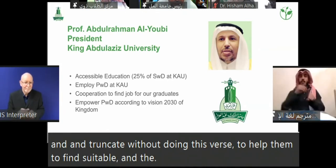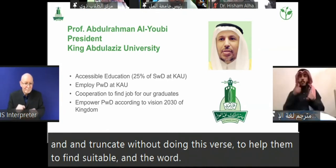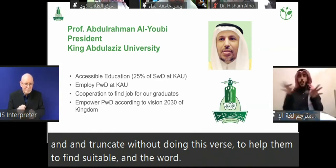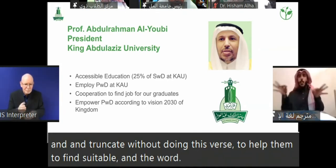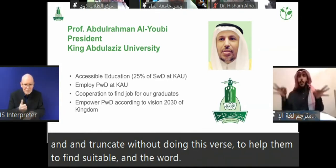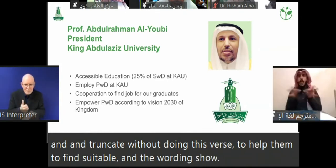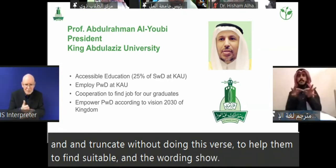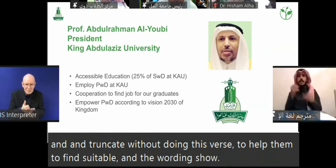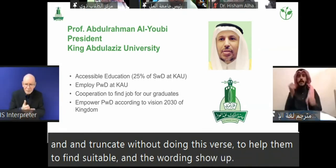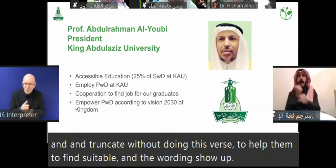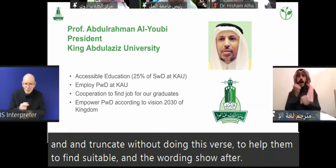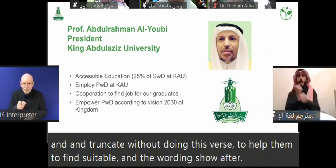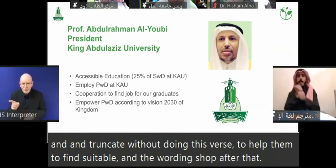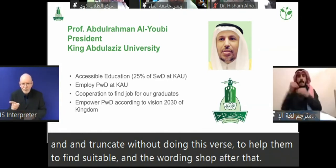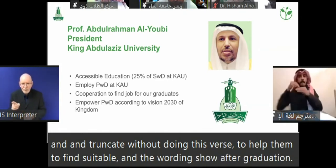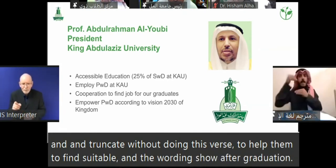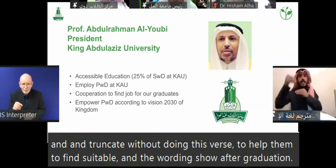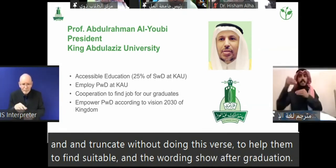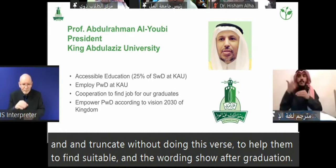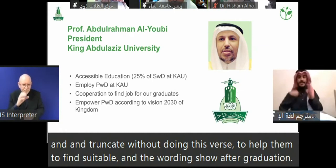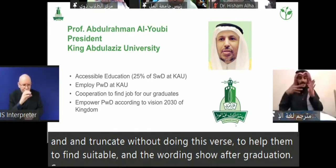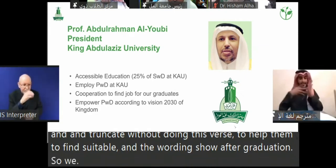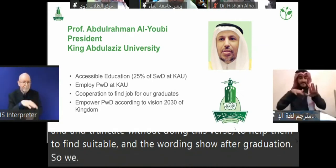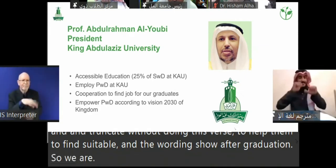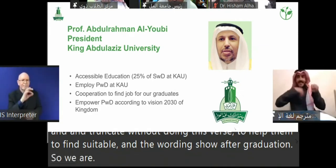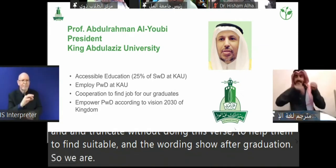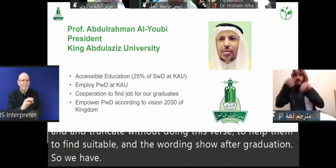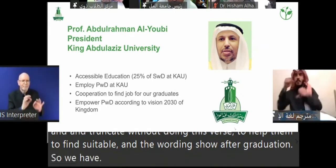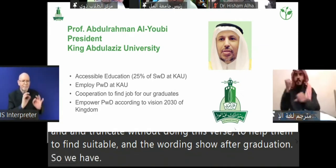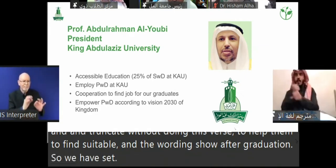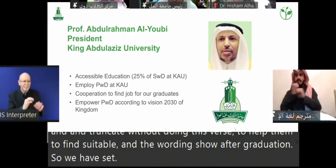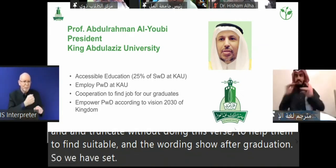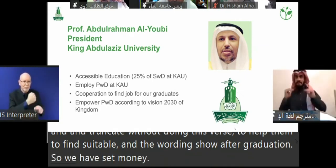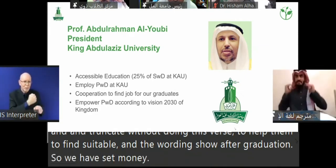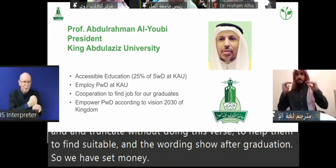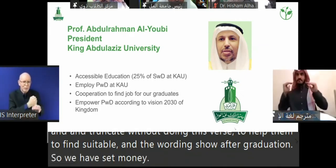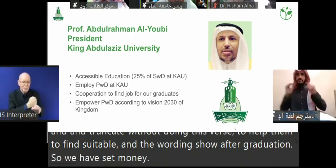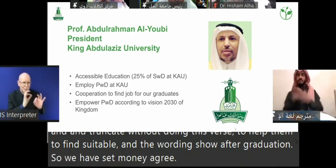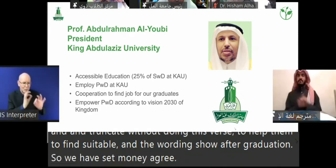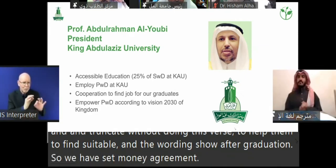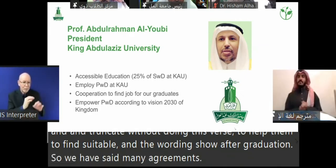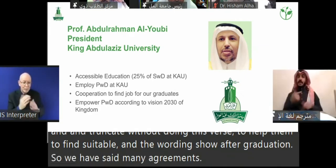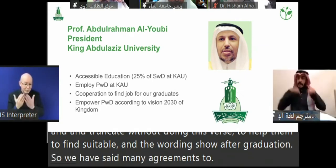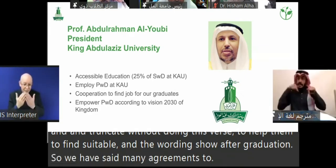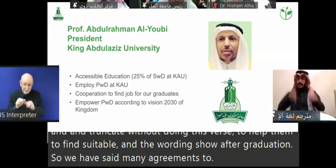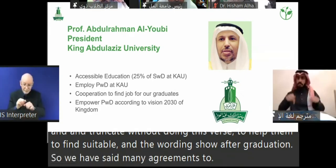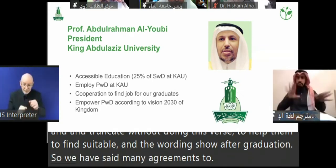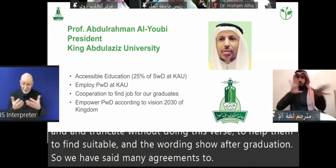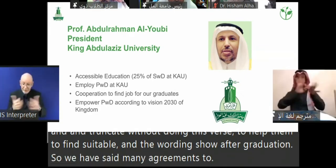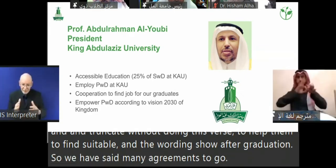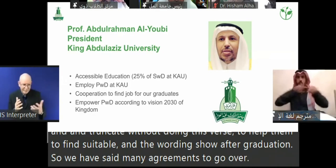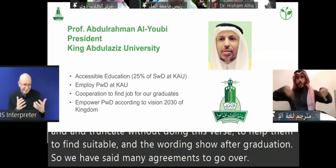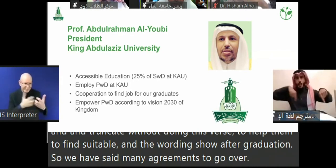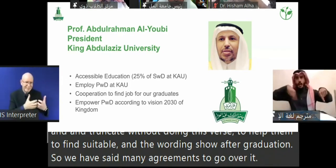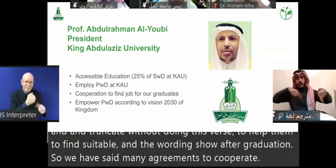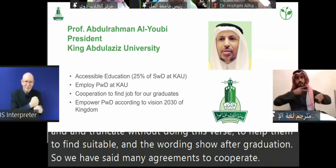rewarding job after graduation. So we have set many agreements to